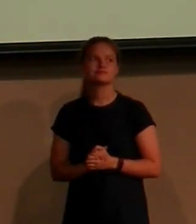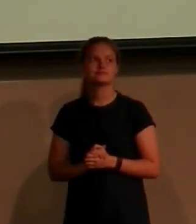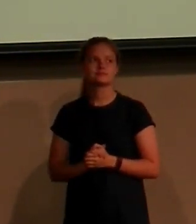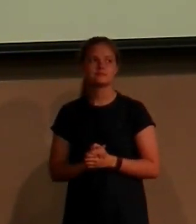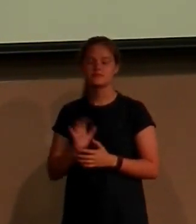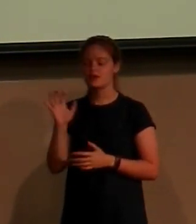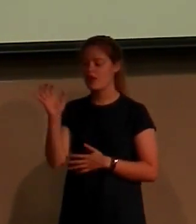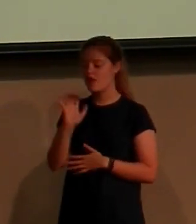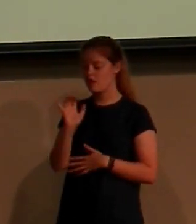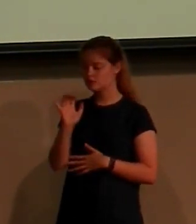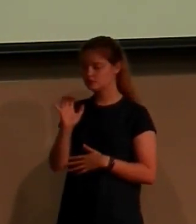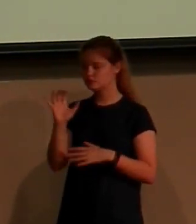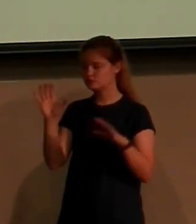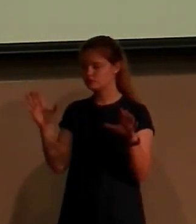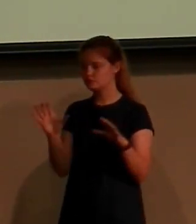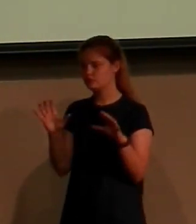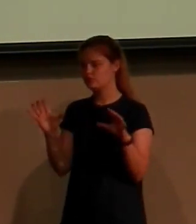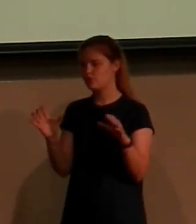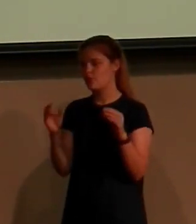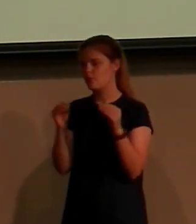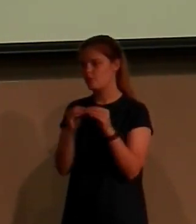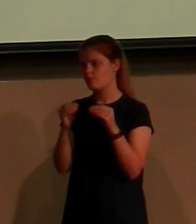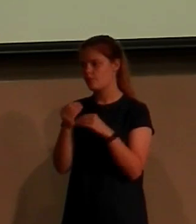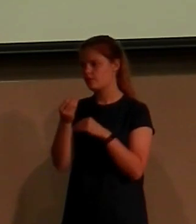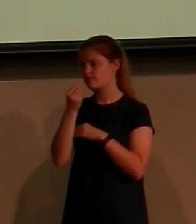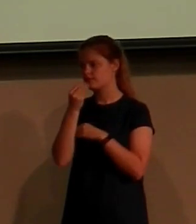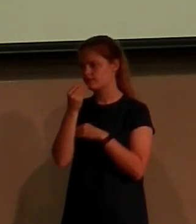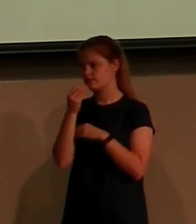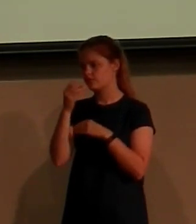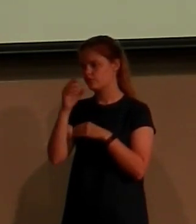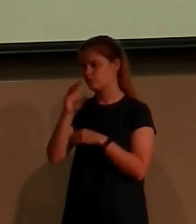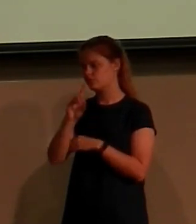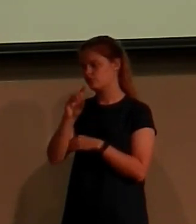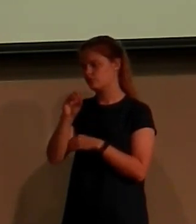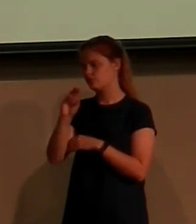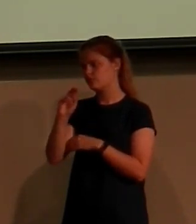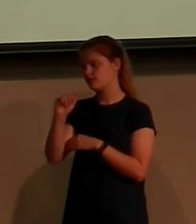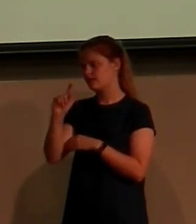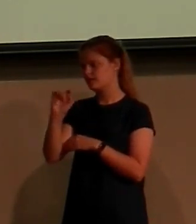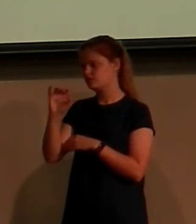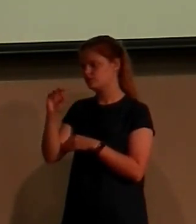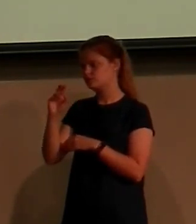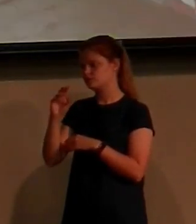And also we were able to do more food donation in Nicaragua.